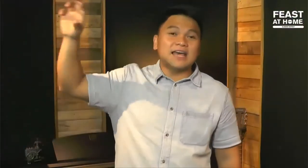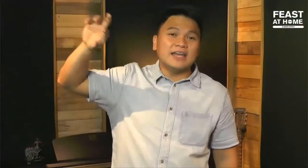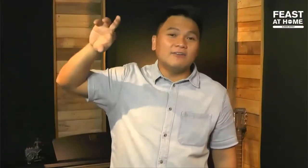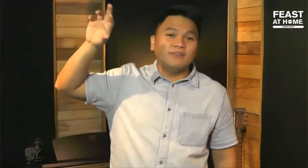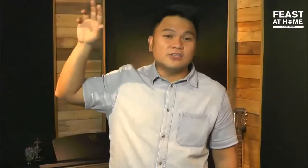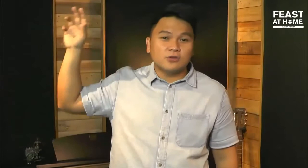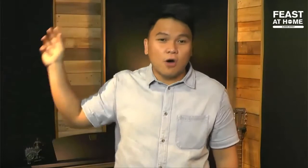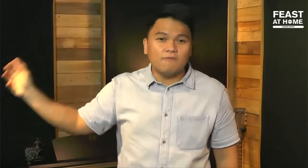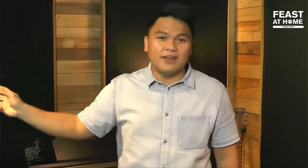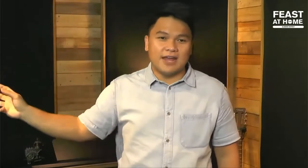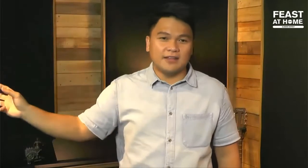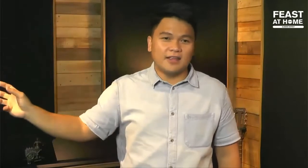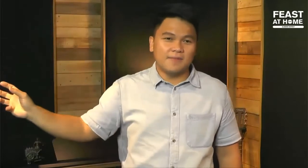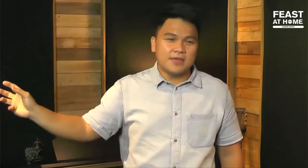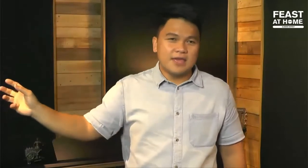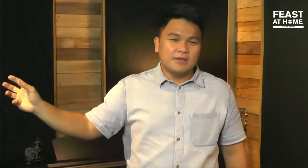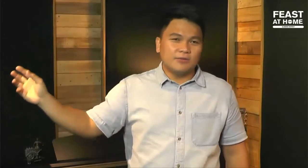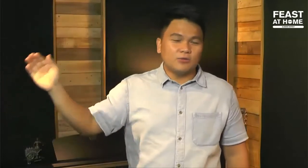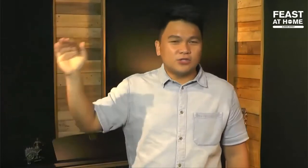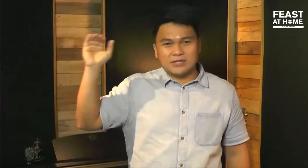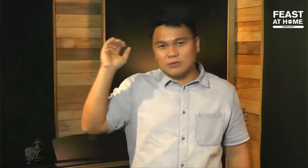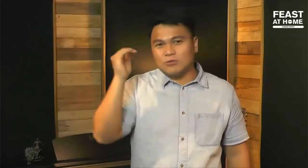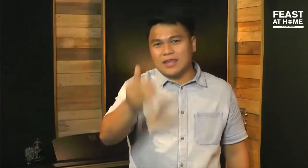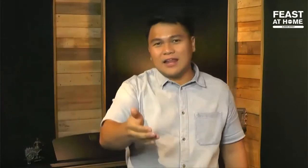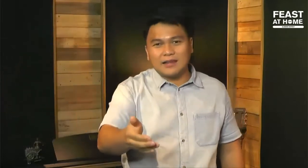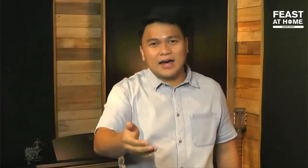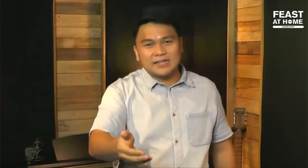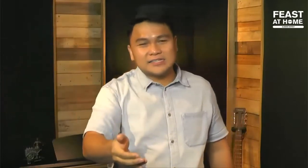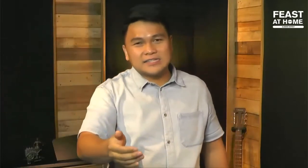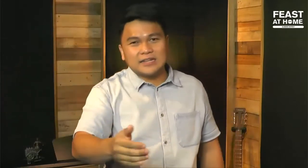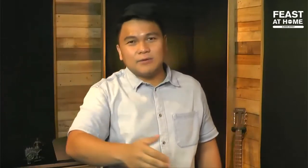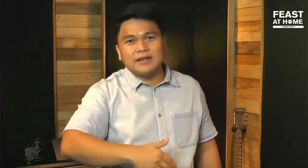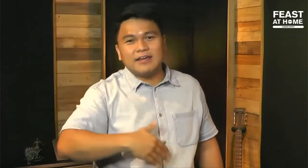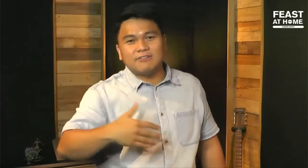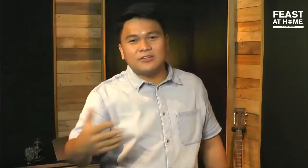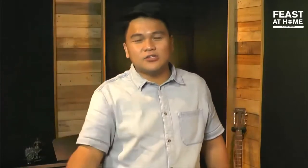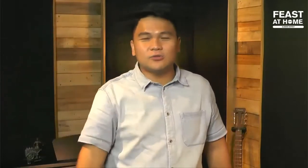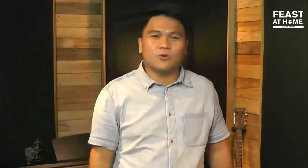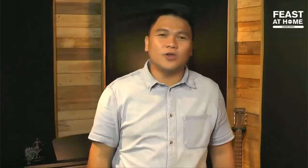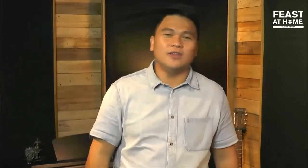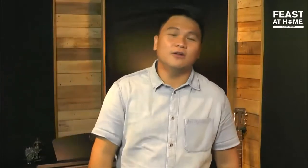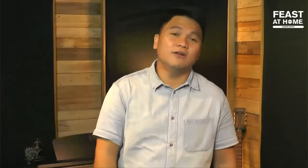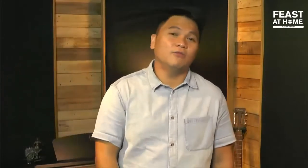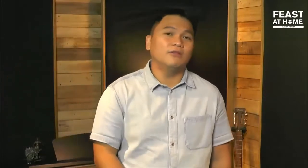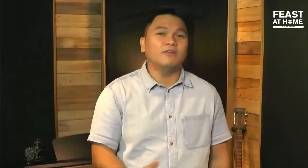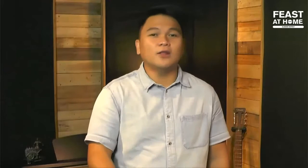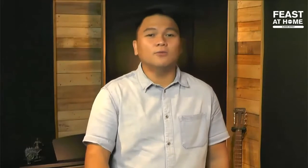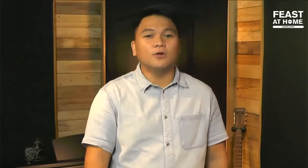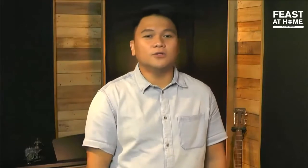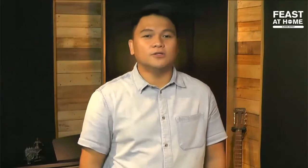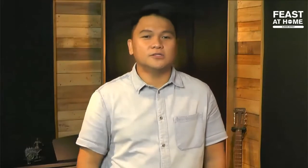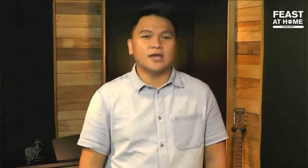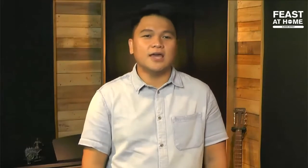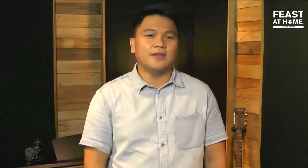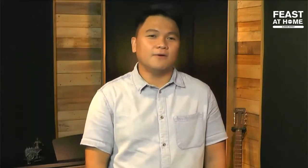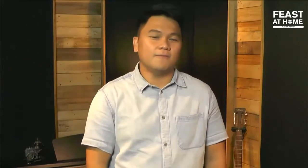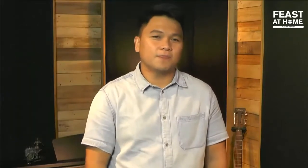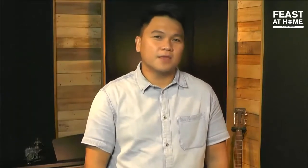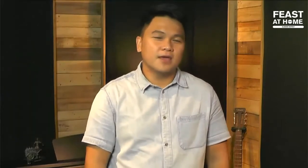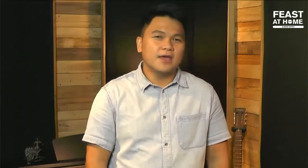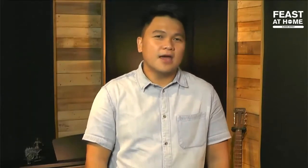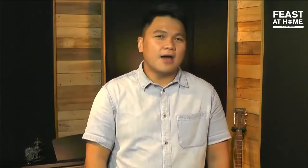a sign of His covenant to tell us that He will never destroy the earth with flood waters. Ay,